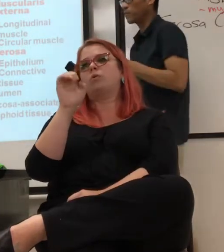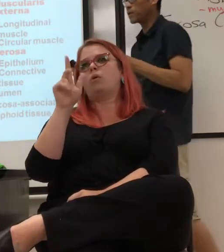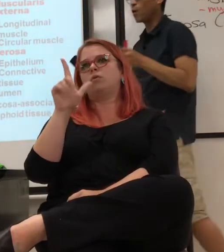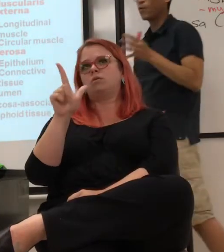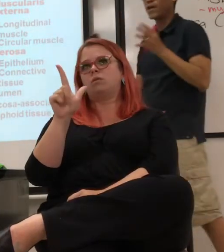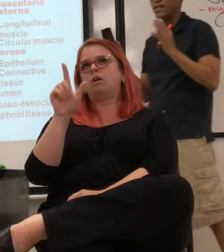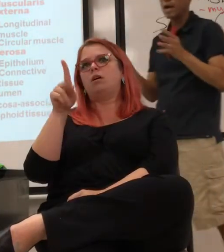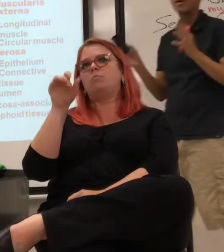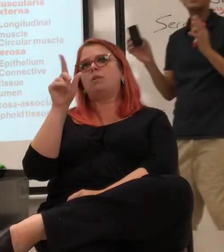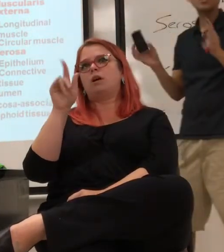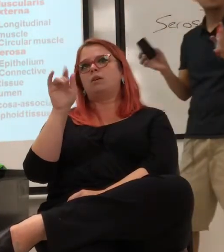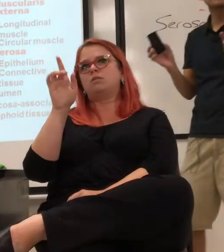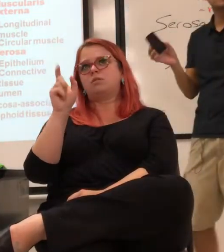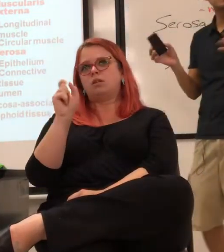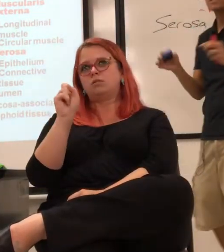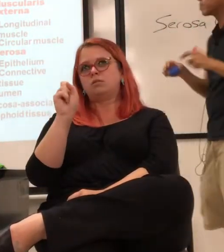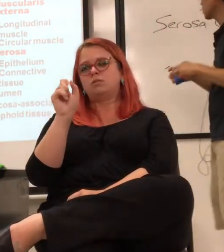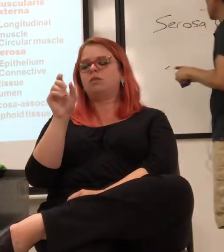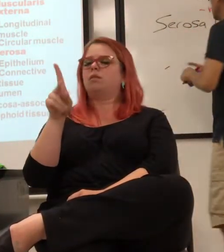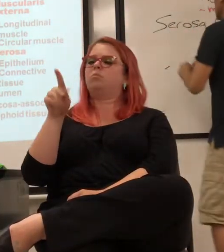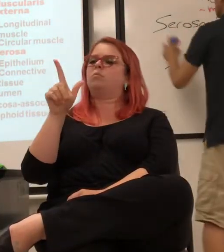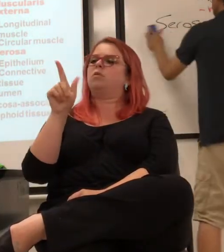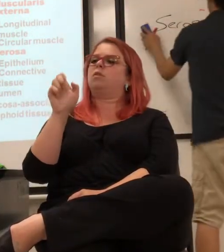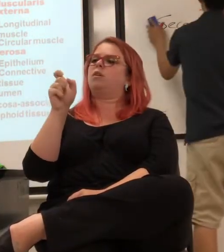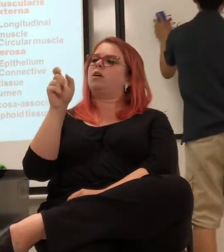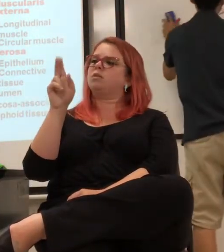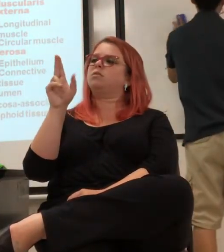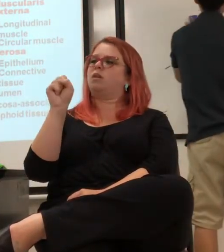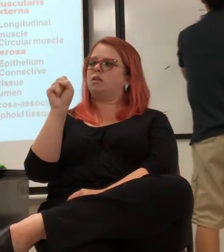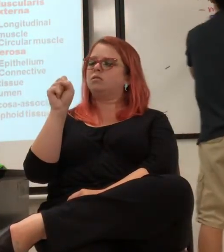of nerves called the enteric nervous system.